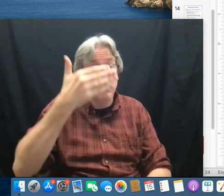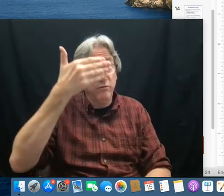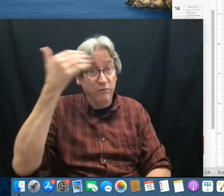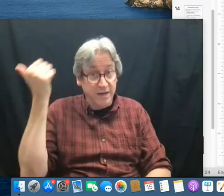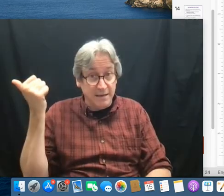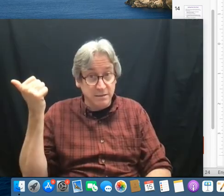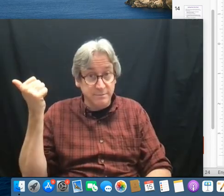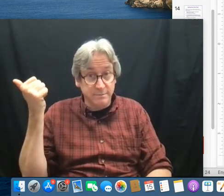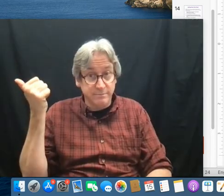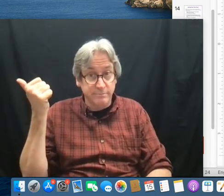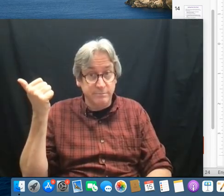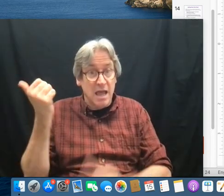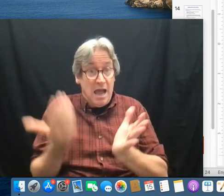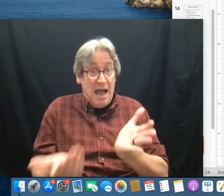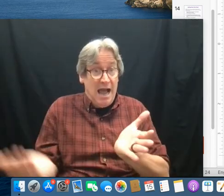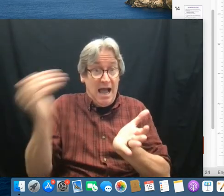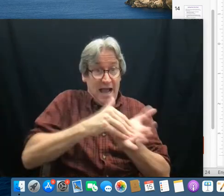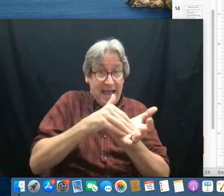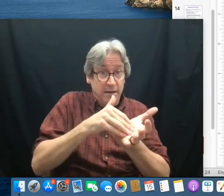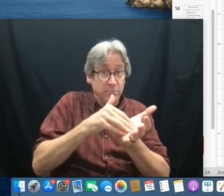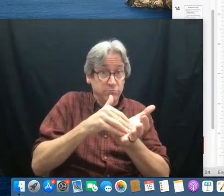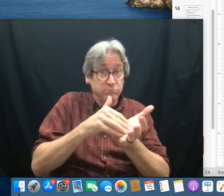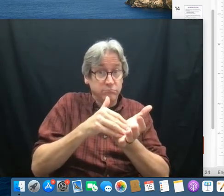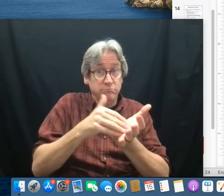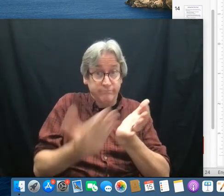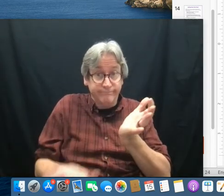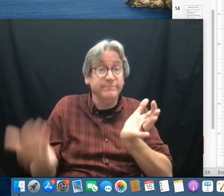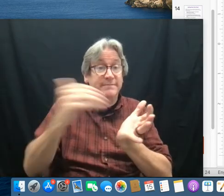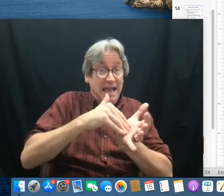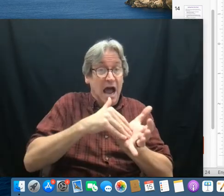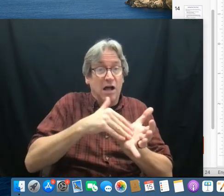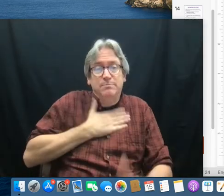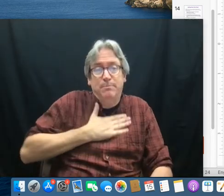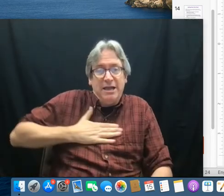see how we're starting to use that same structure again, ending with what?